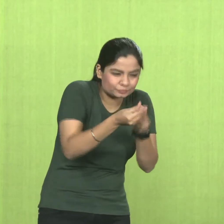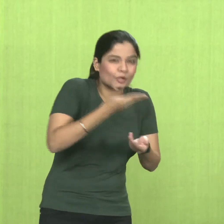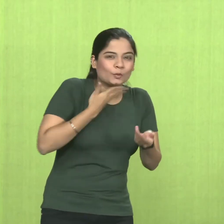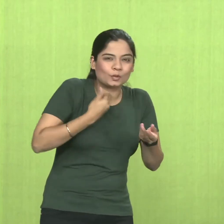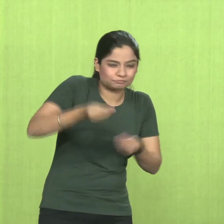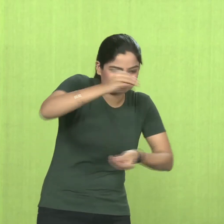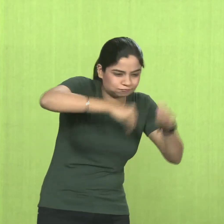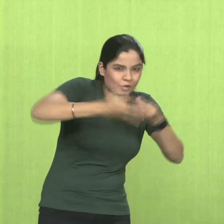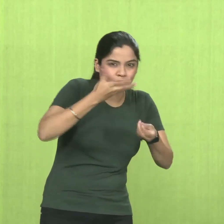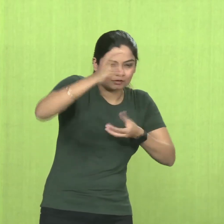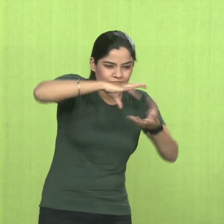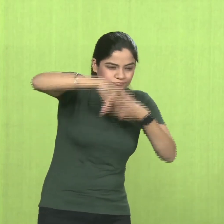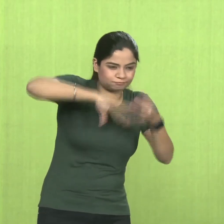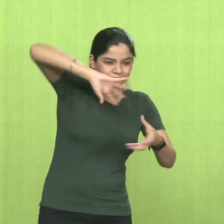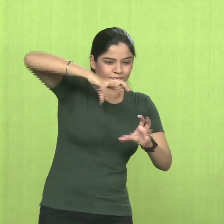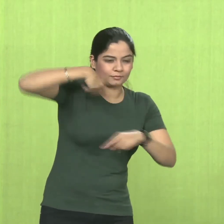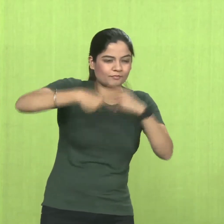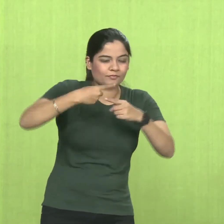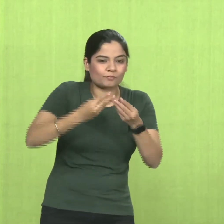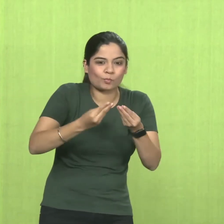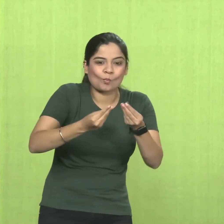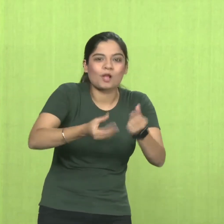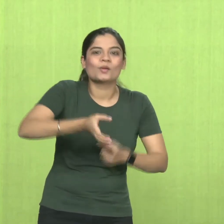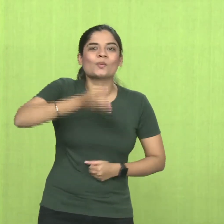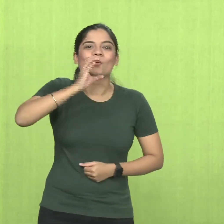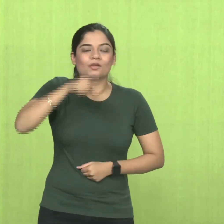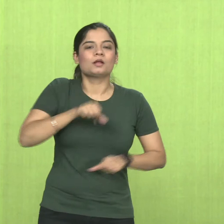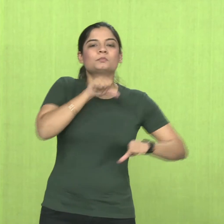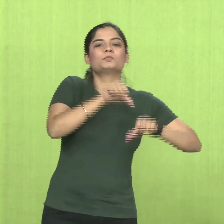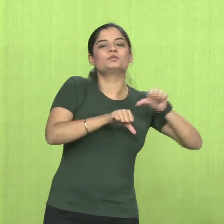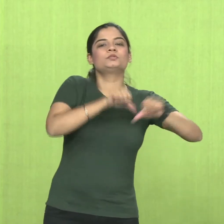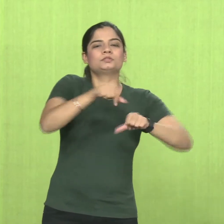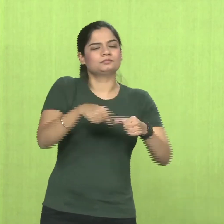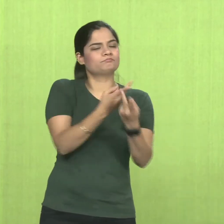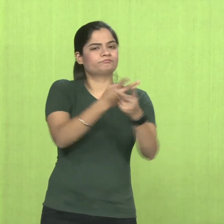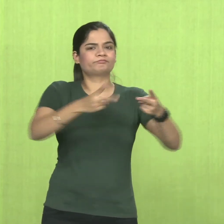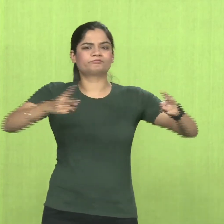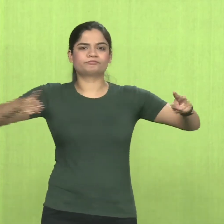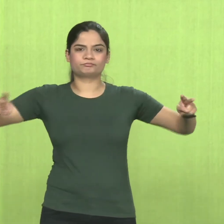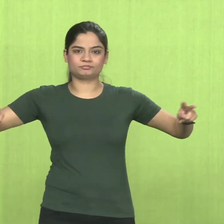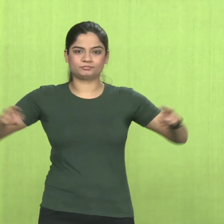is followed, sugar is added, everything is added into it and then it becomes the wine. So, the grapes